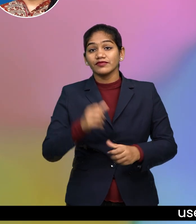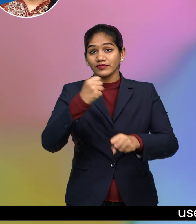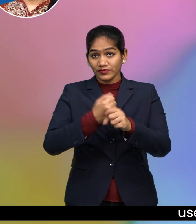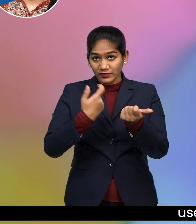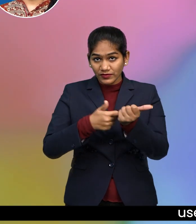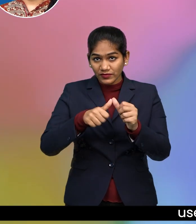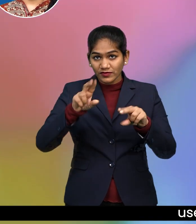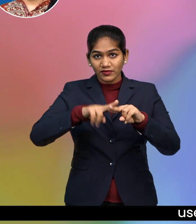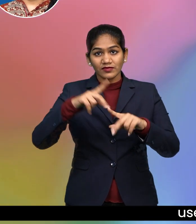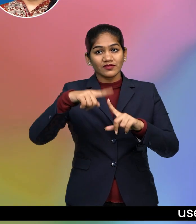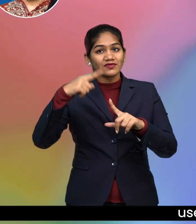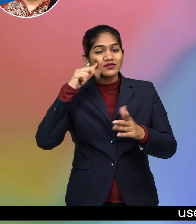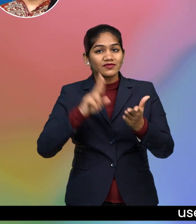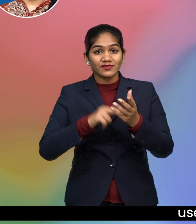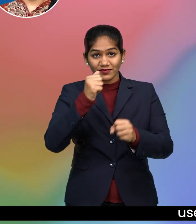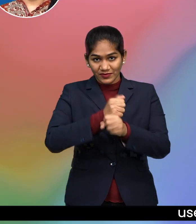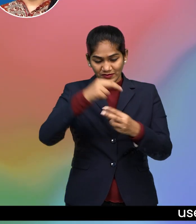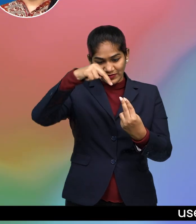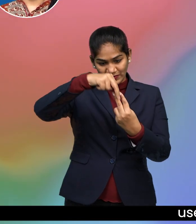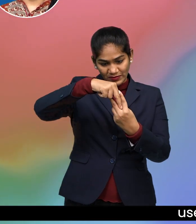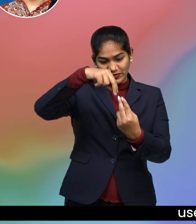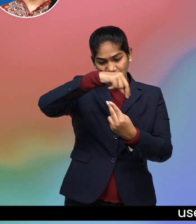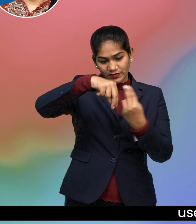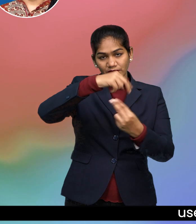Grafting is used to obtain a plant